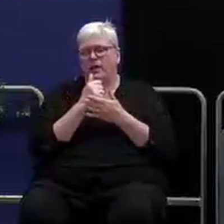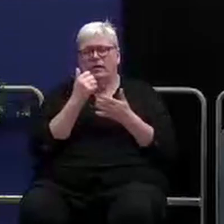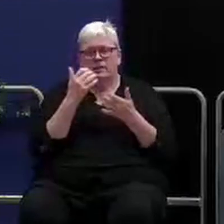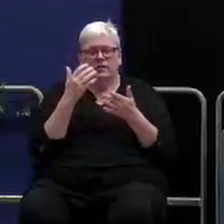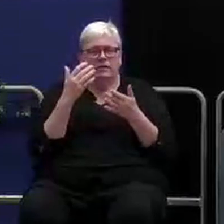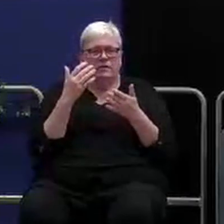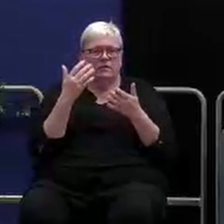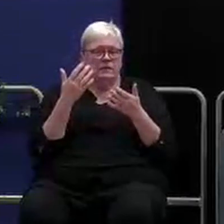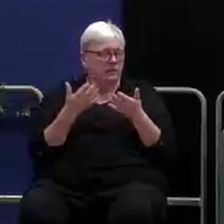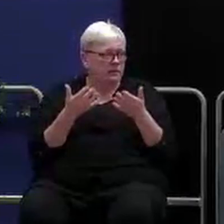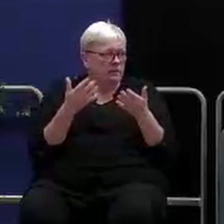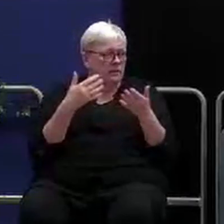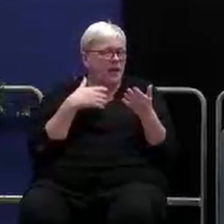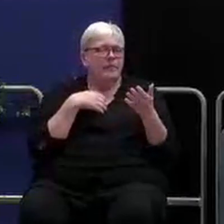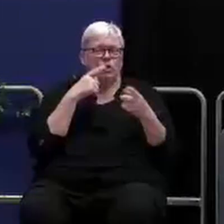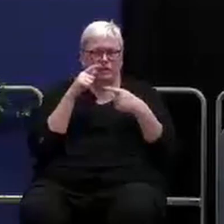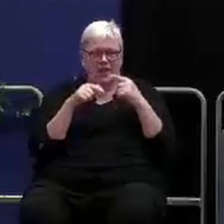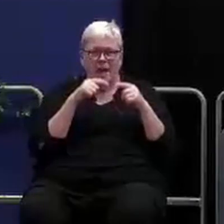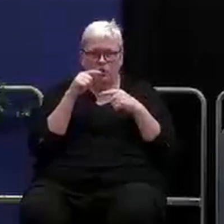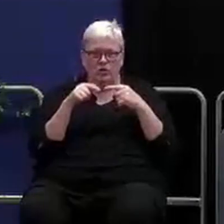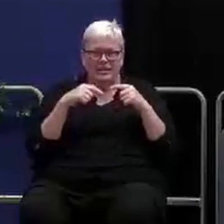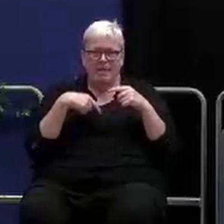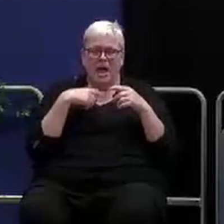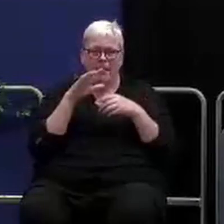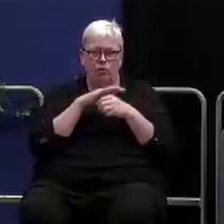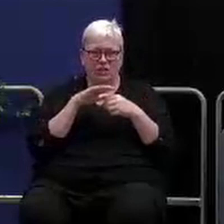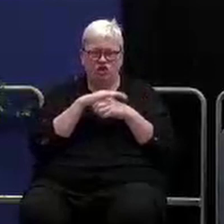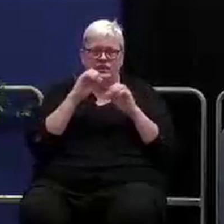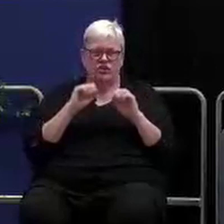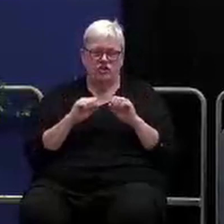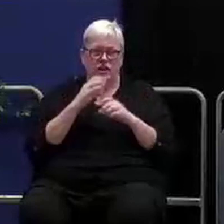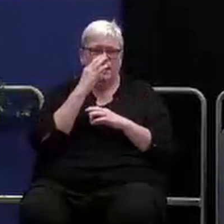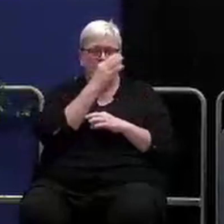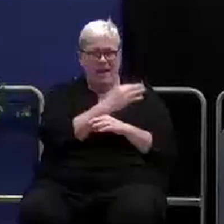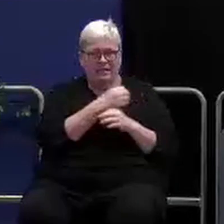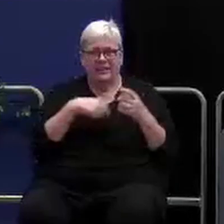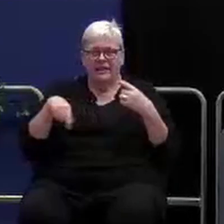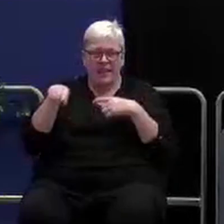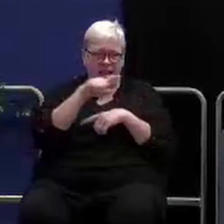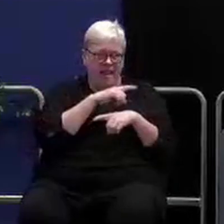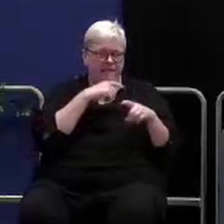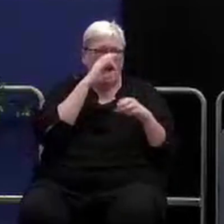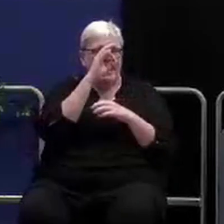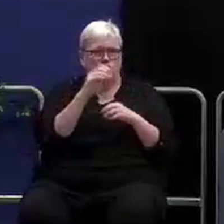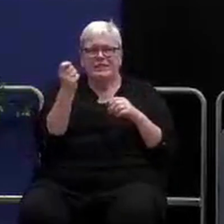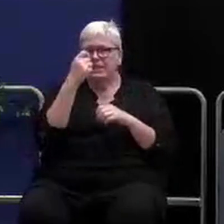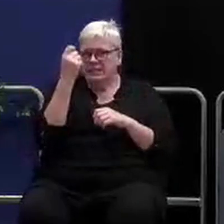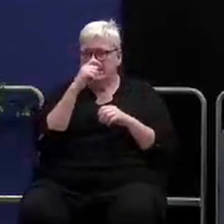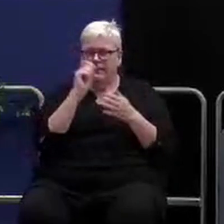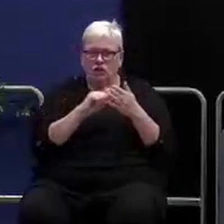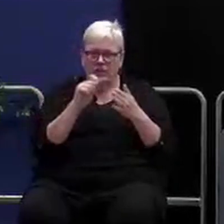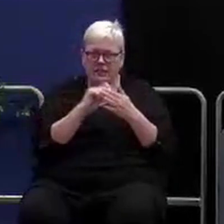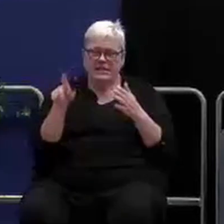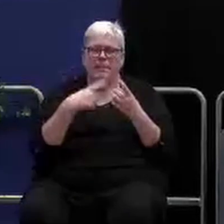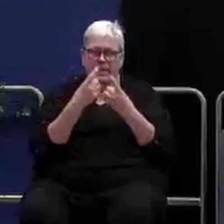to now sort of slightly abuse my position as chair and ask the question that I love to ask everybody who has successfully written something to